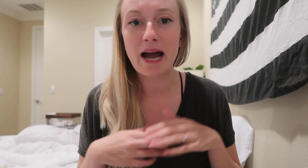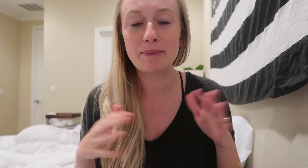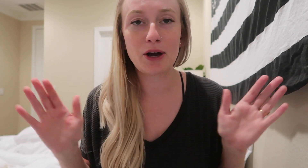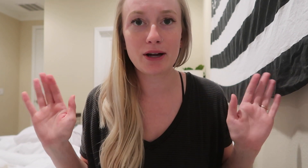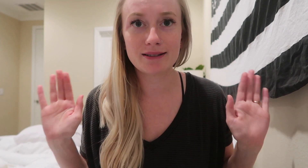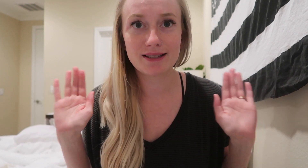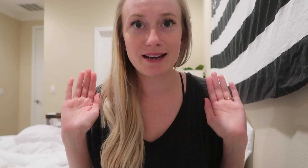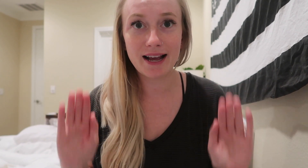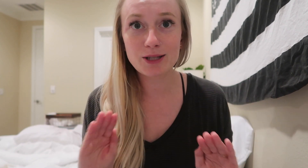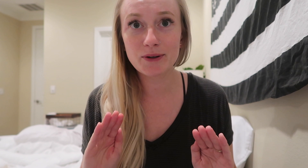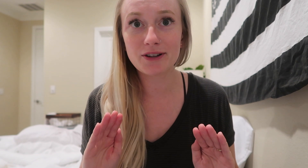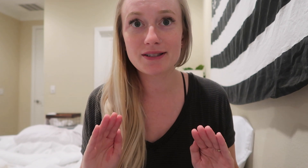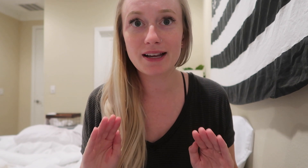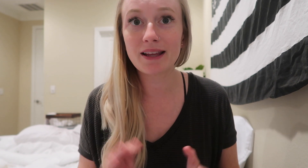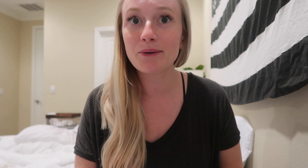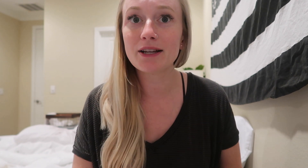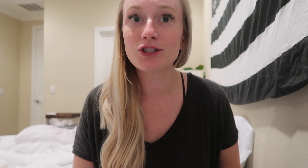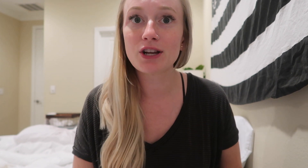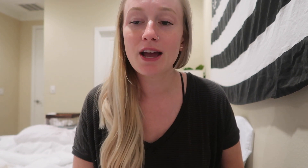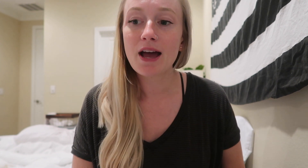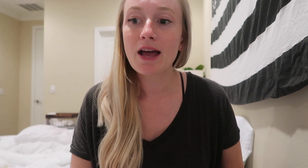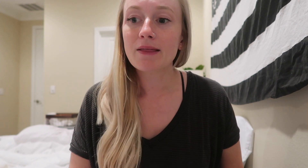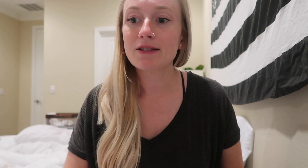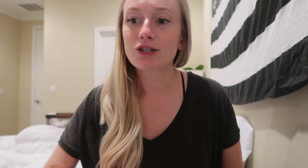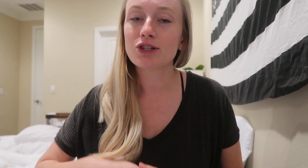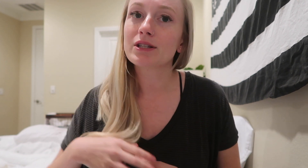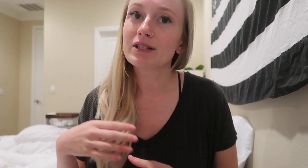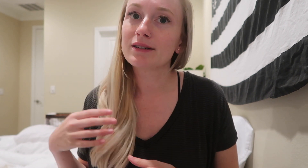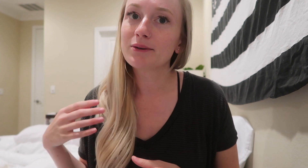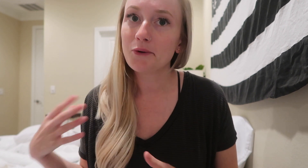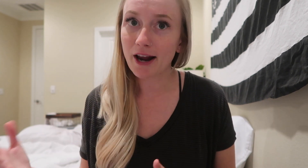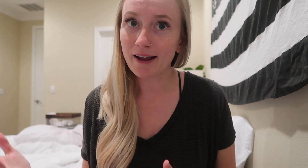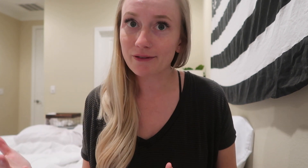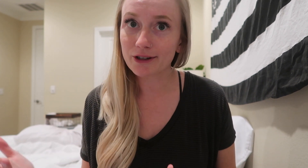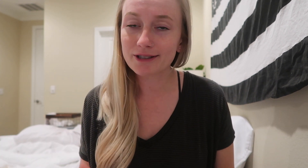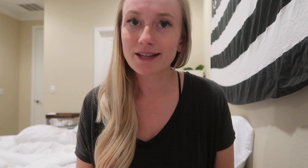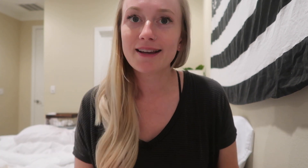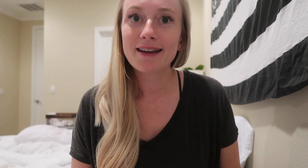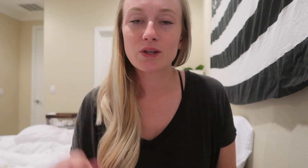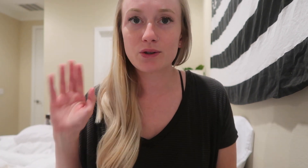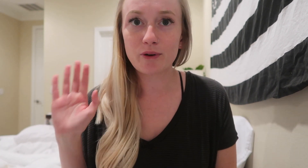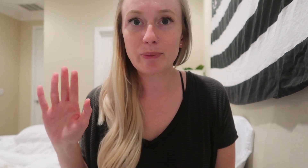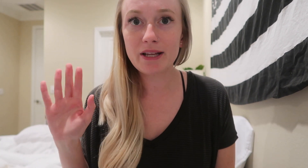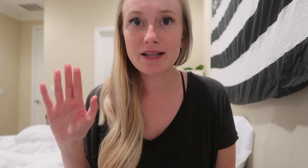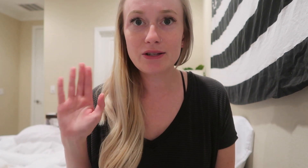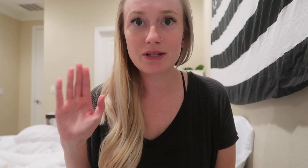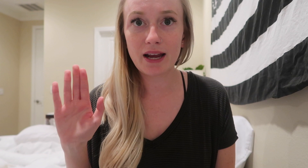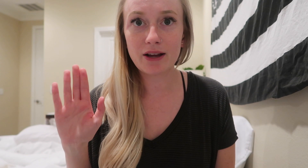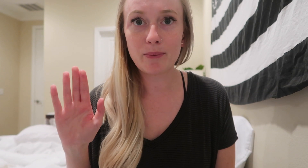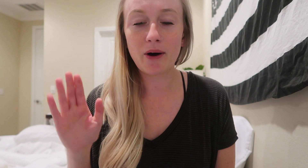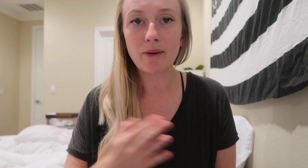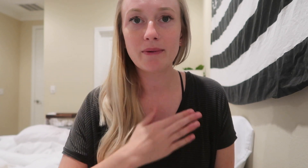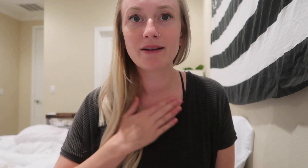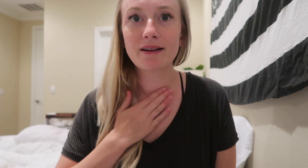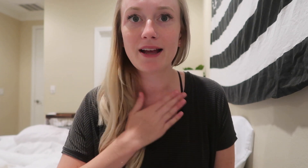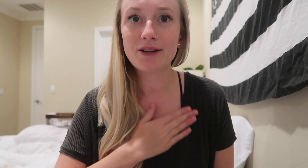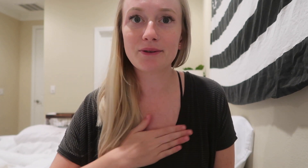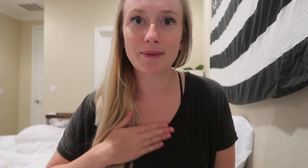I'm not an expert on sign language. This is just what I have learned. So for please, you take your palm and you rub it